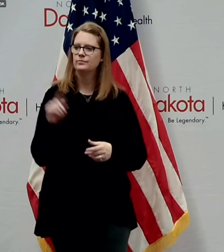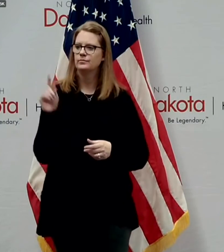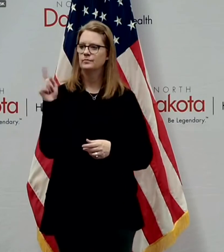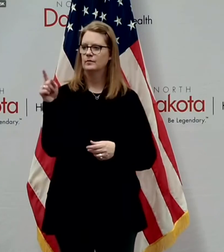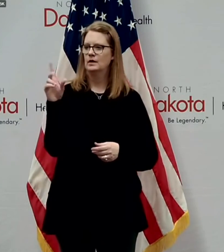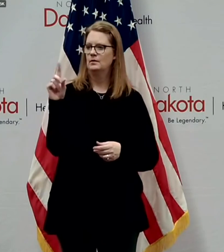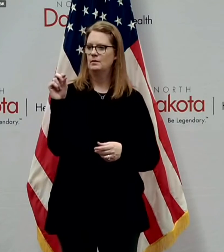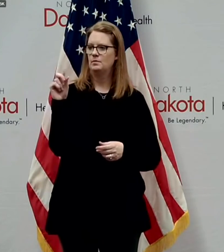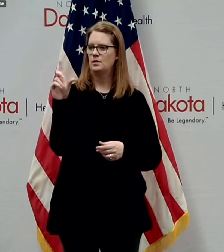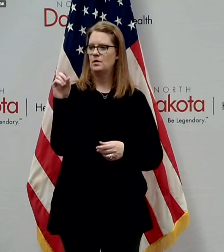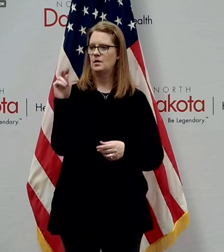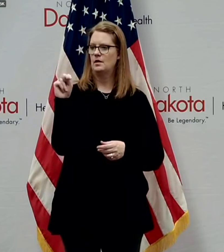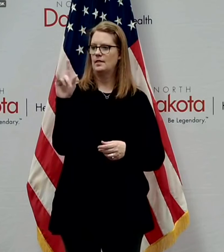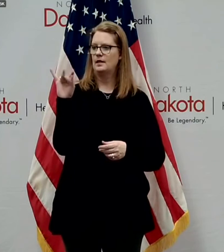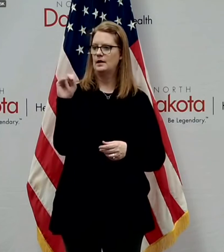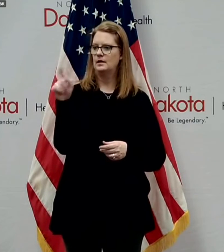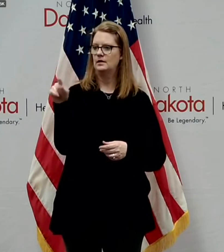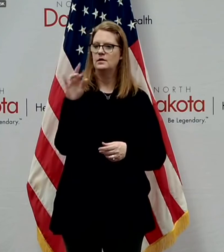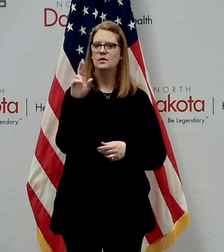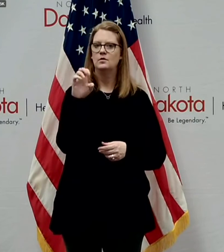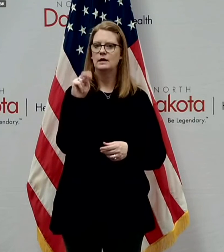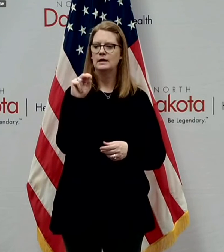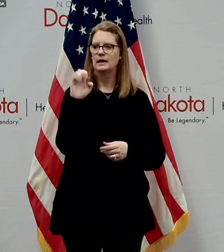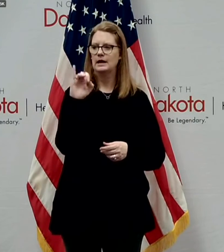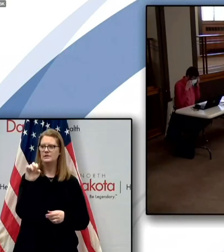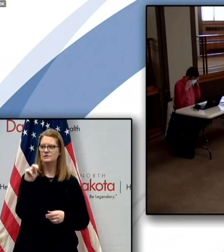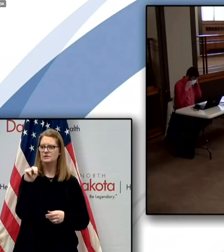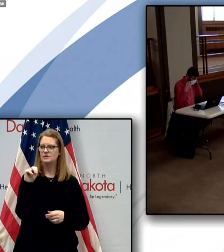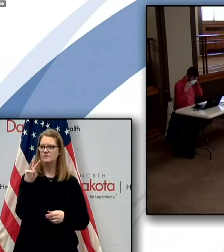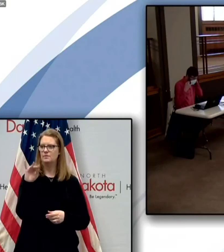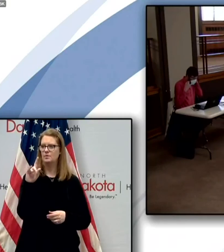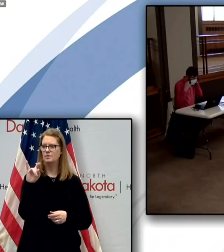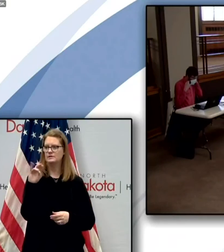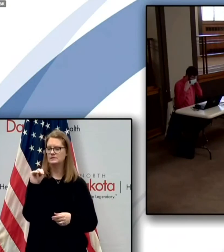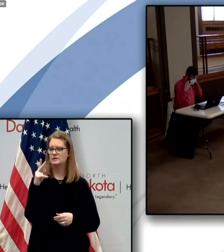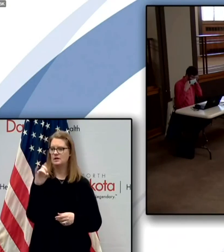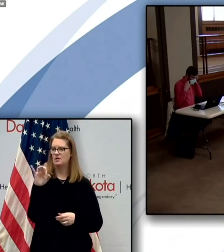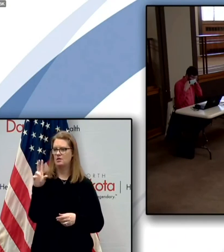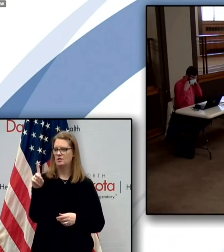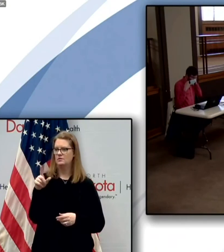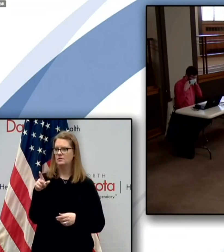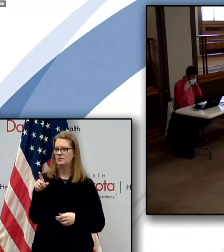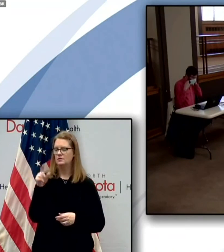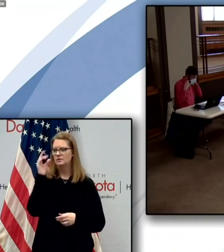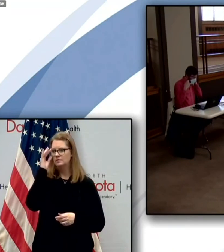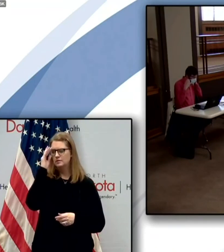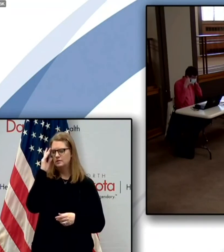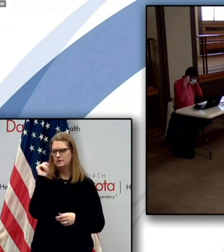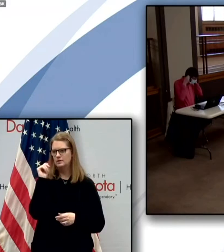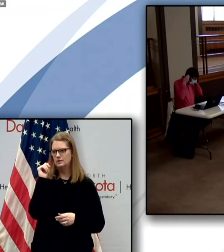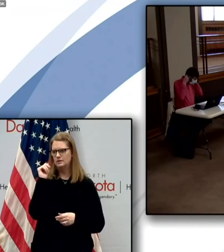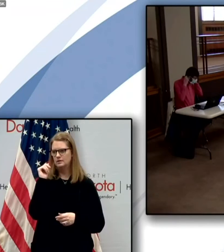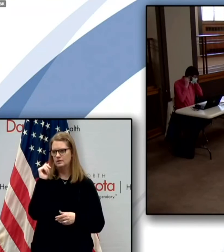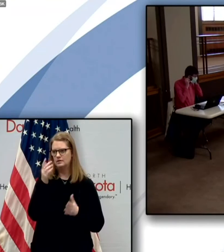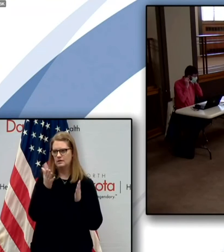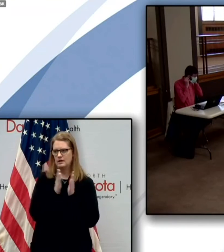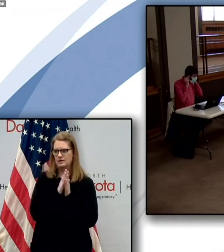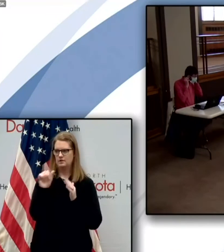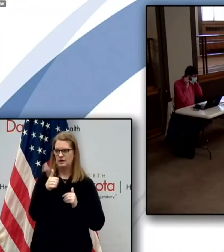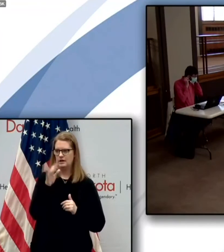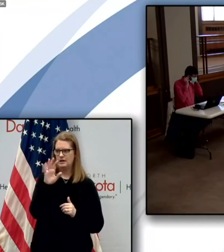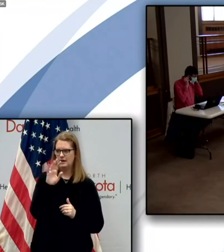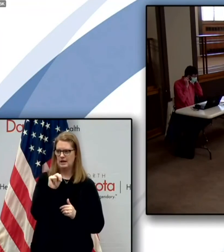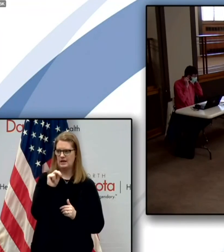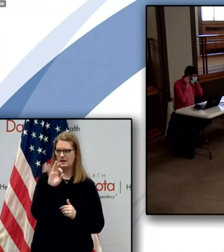One more online. Renee Jean with the Williston Herald. Have we asked for any N95 masks